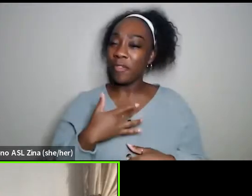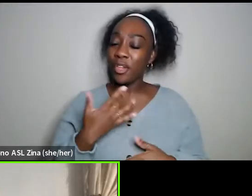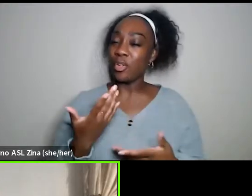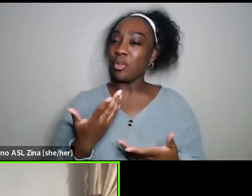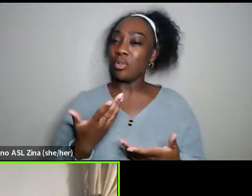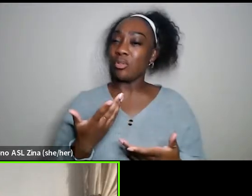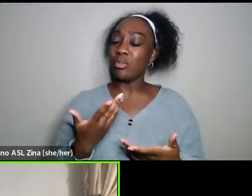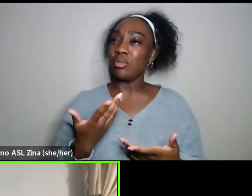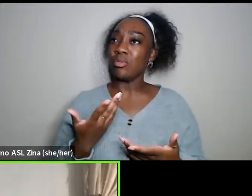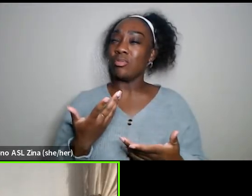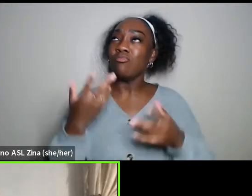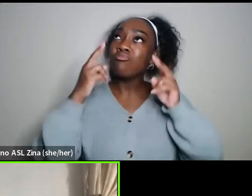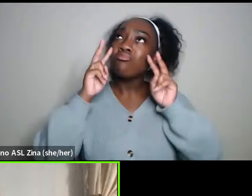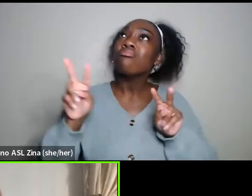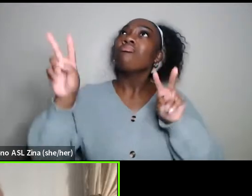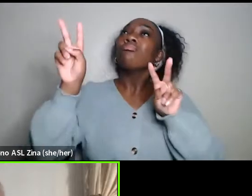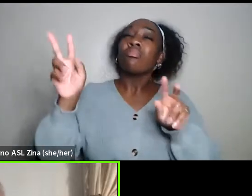and